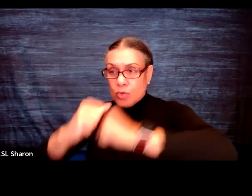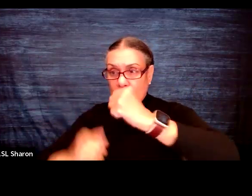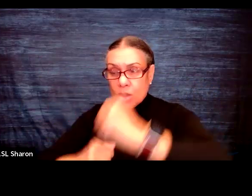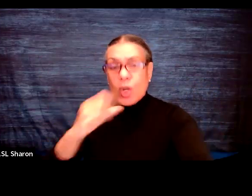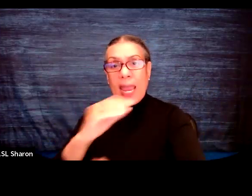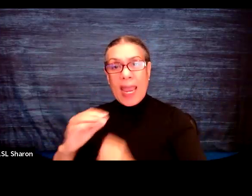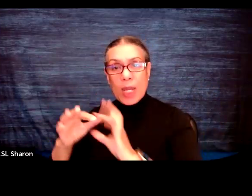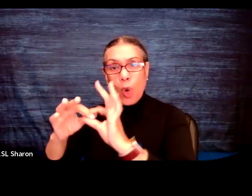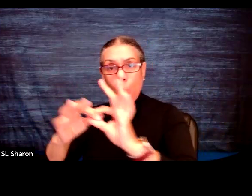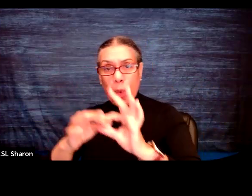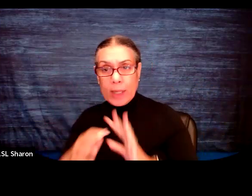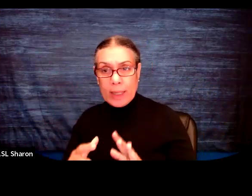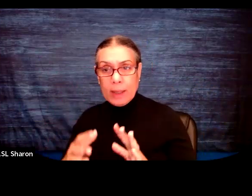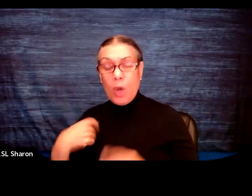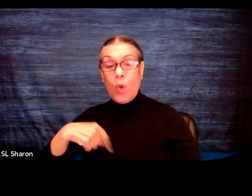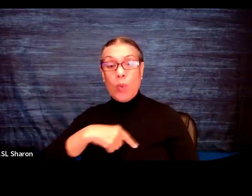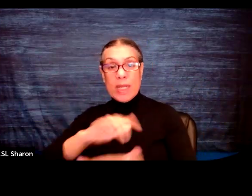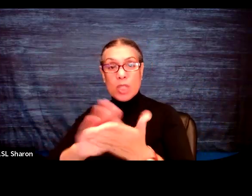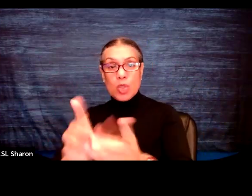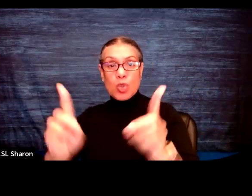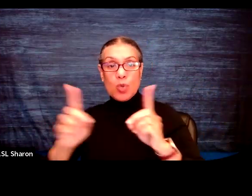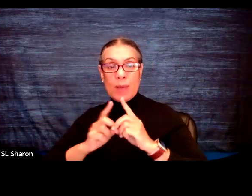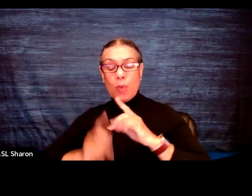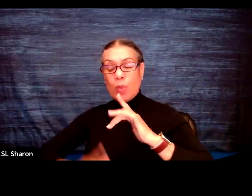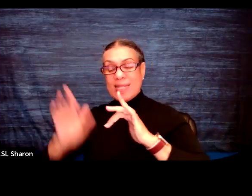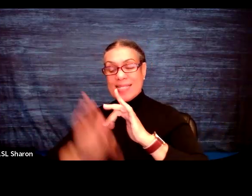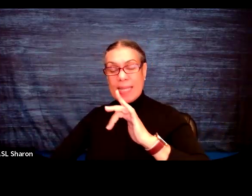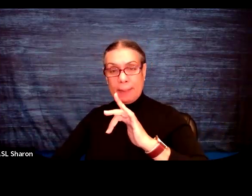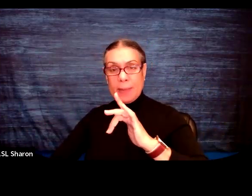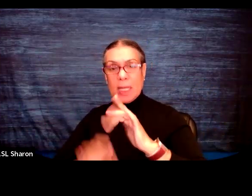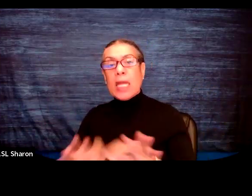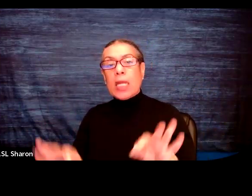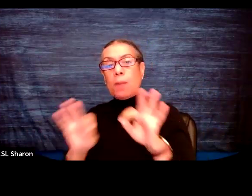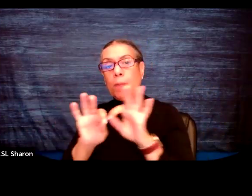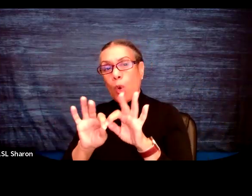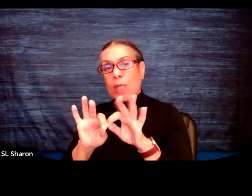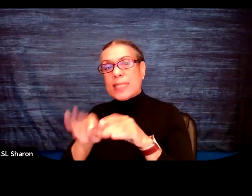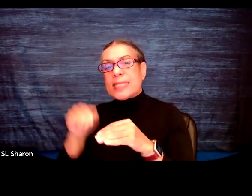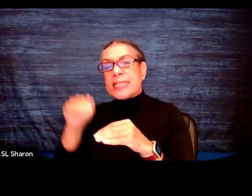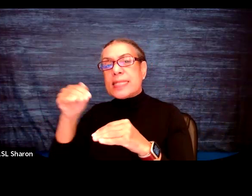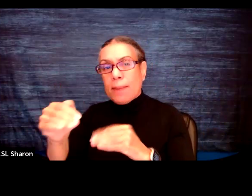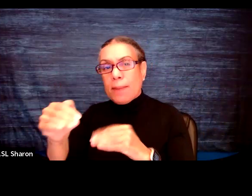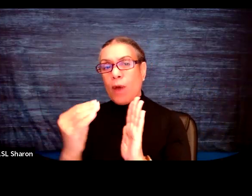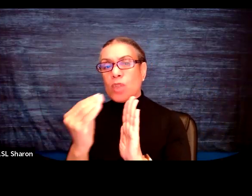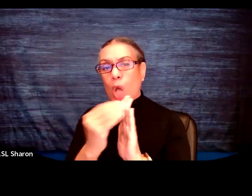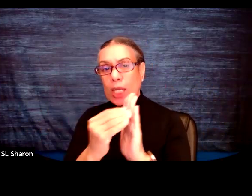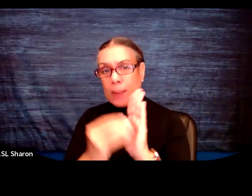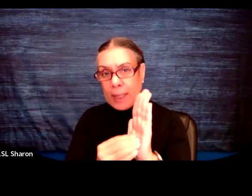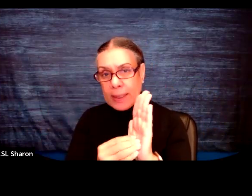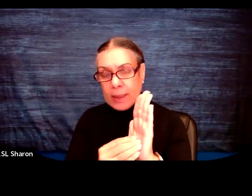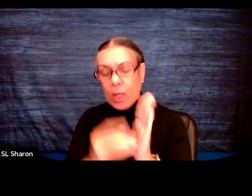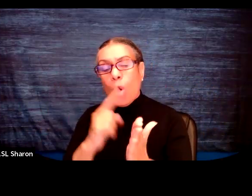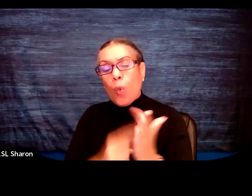it, as a district, we were skipping a really important step of documenting what we're